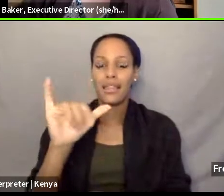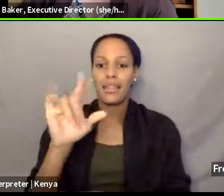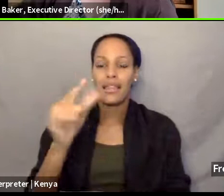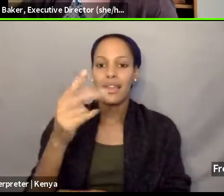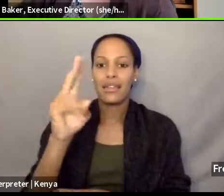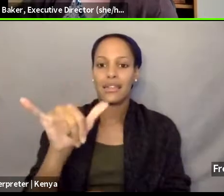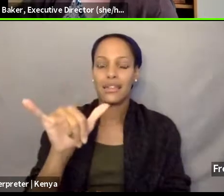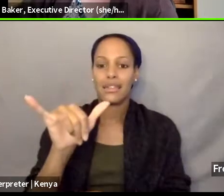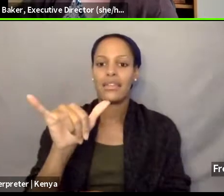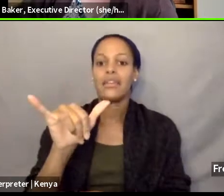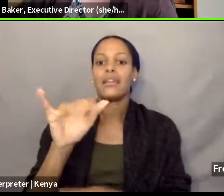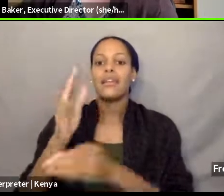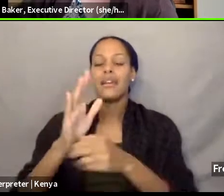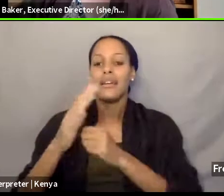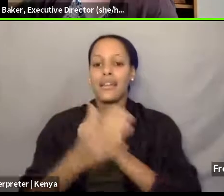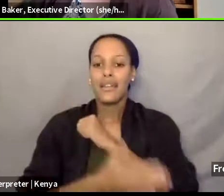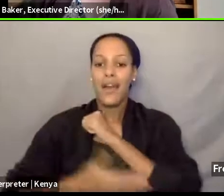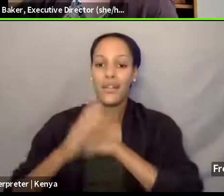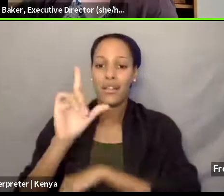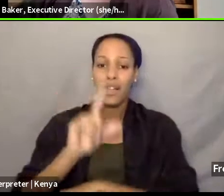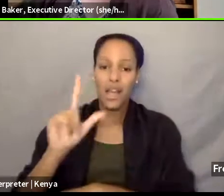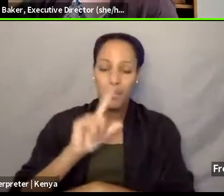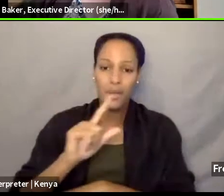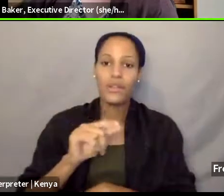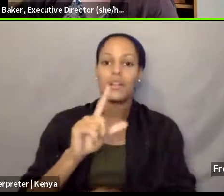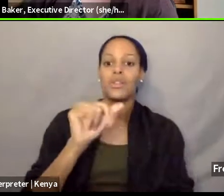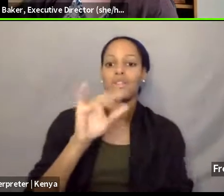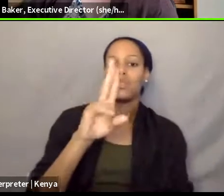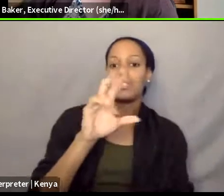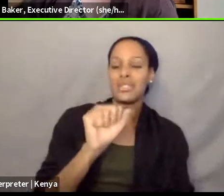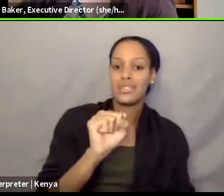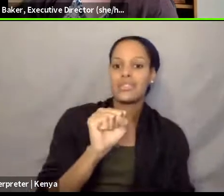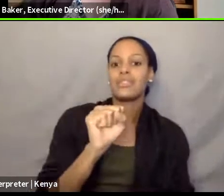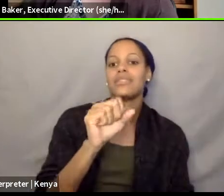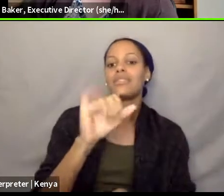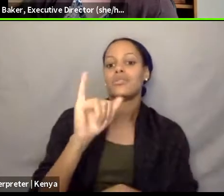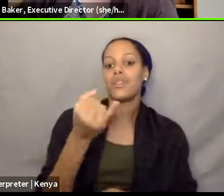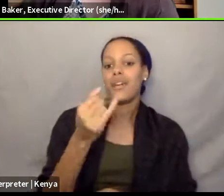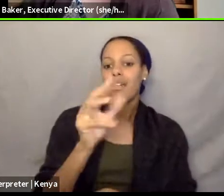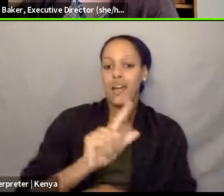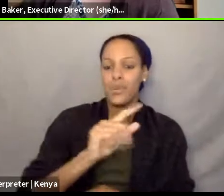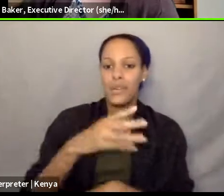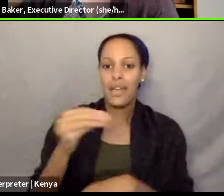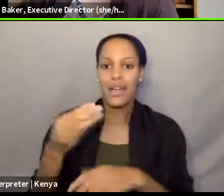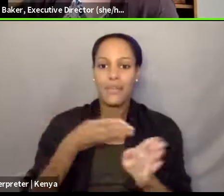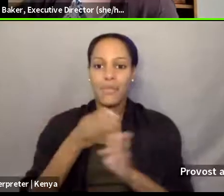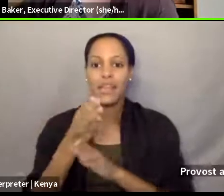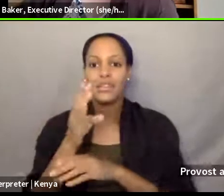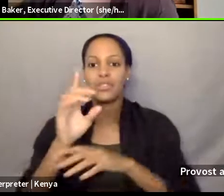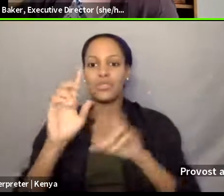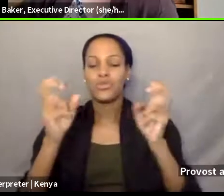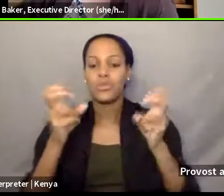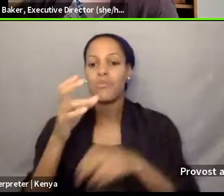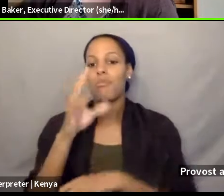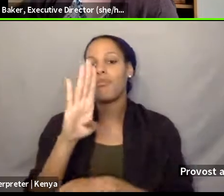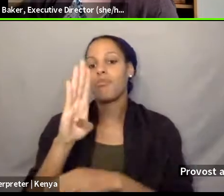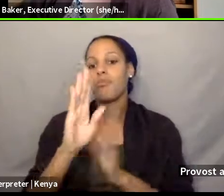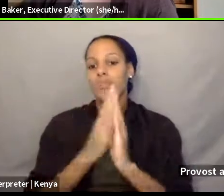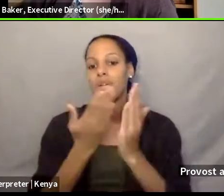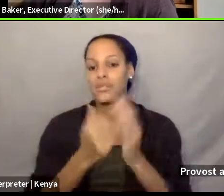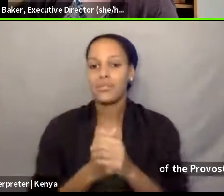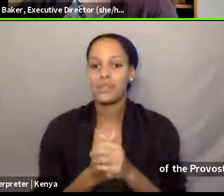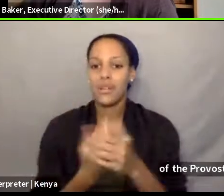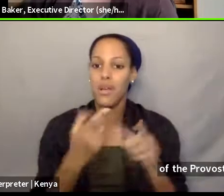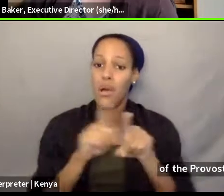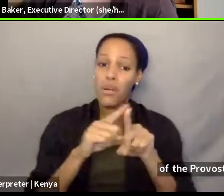Public Library, Lewis J. Ort Library, Office of the Provost, and Main Street Books. The staff of Frostburg State University and their